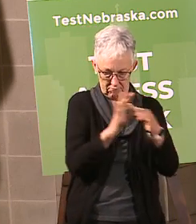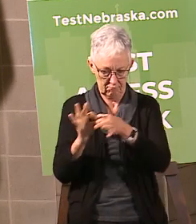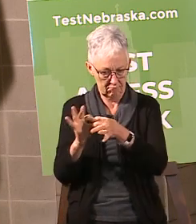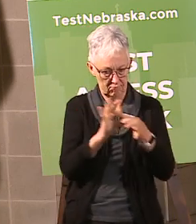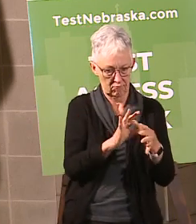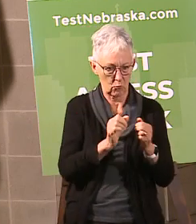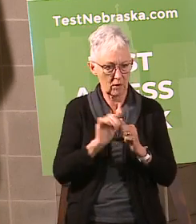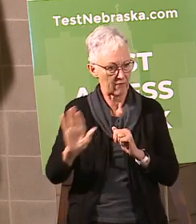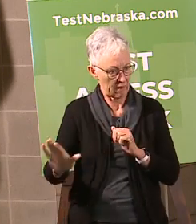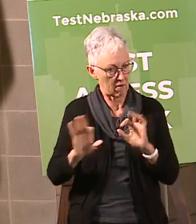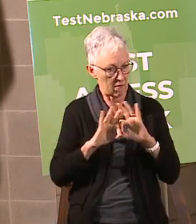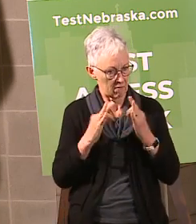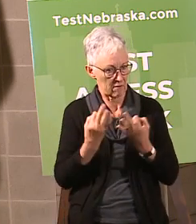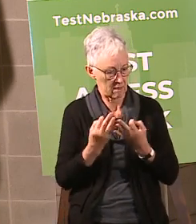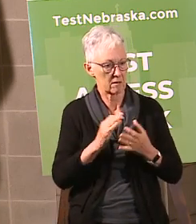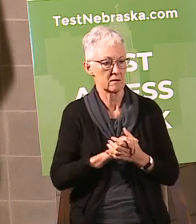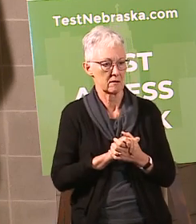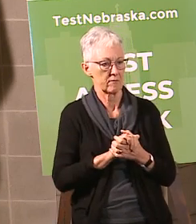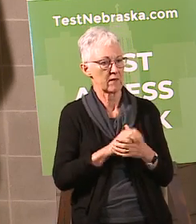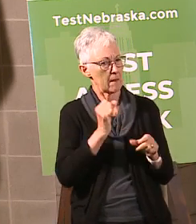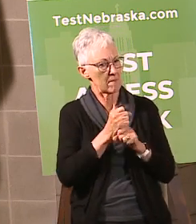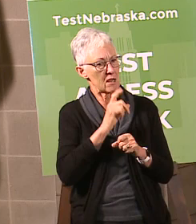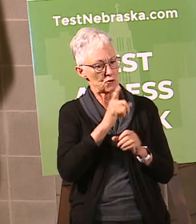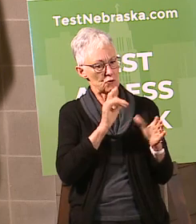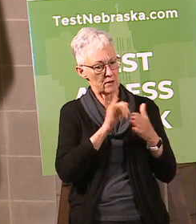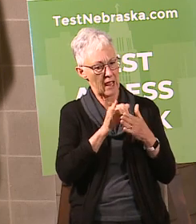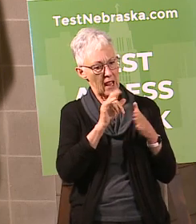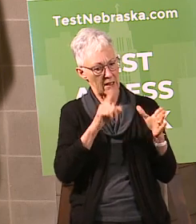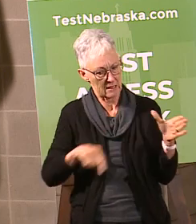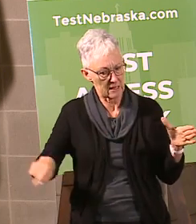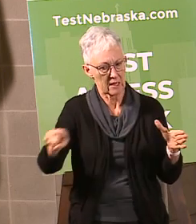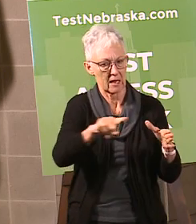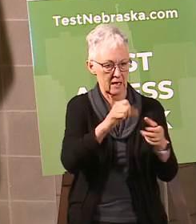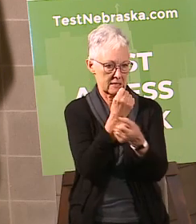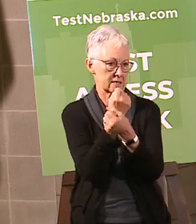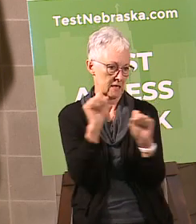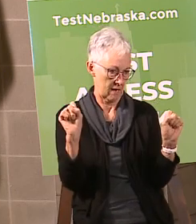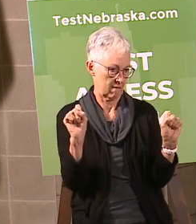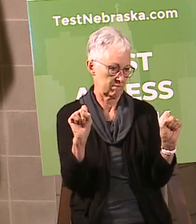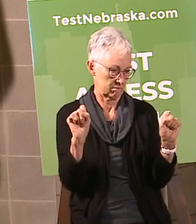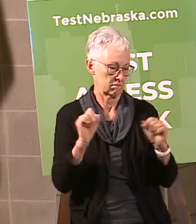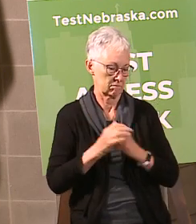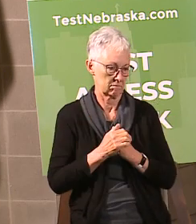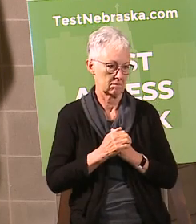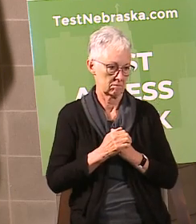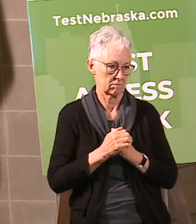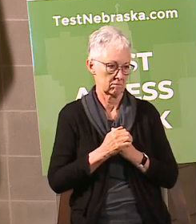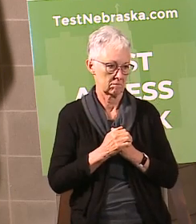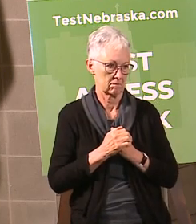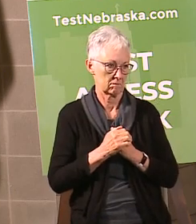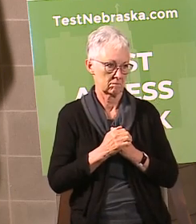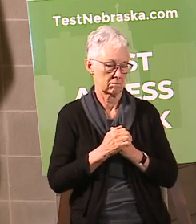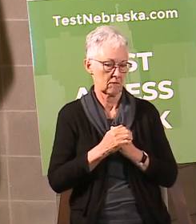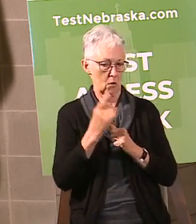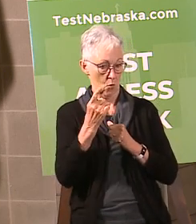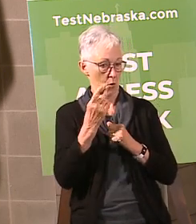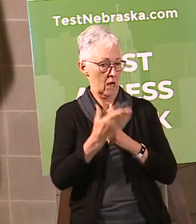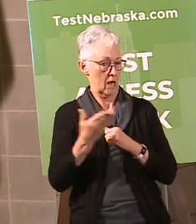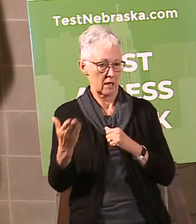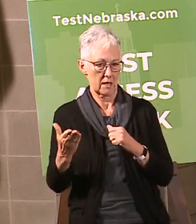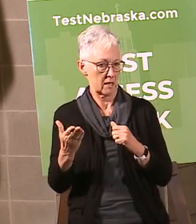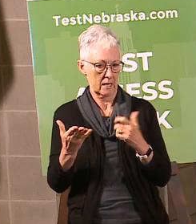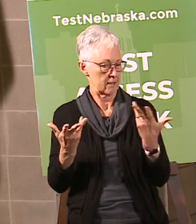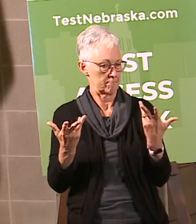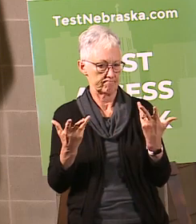to our thoughts, and to making sure that they're safe and have compassion wrapped around them. You know, the one thing that's remained constant in